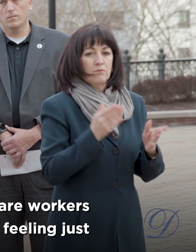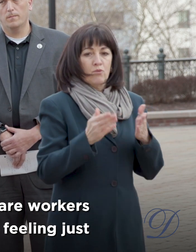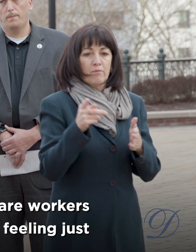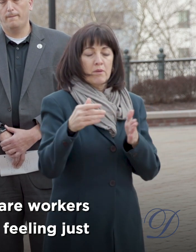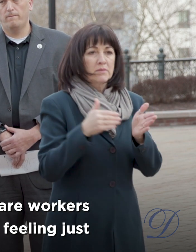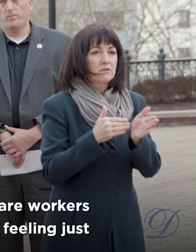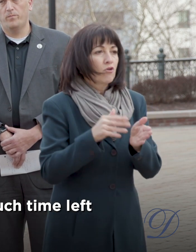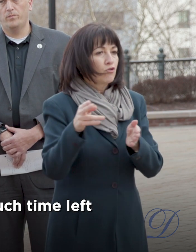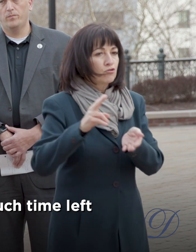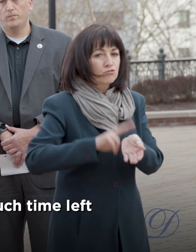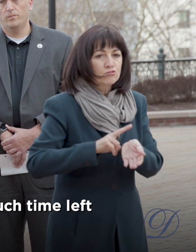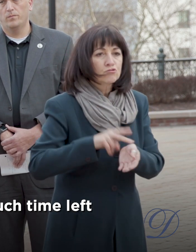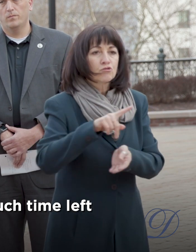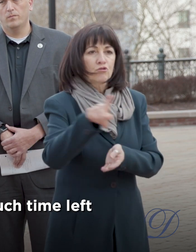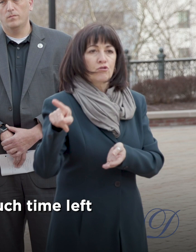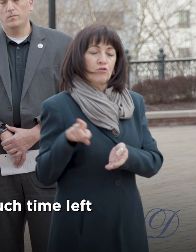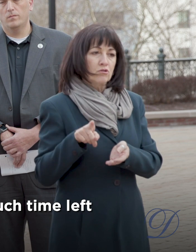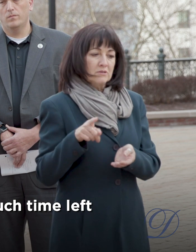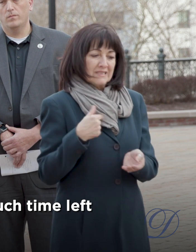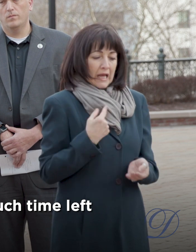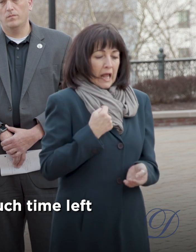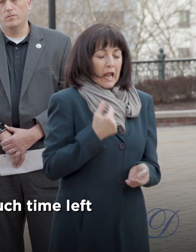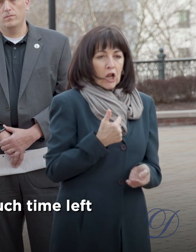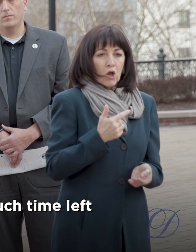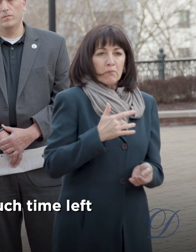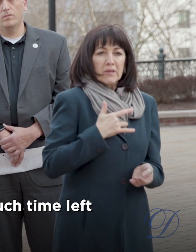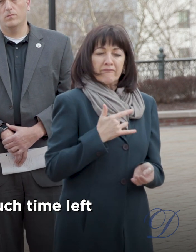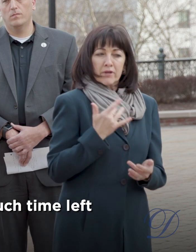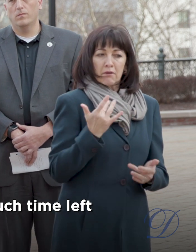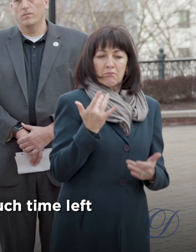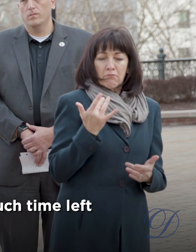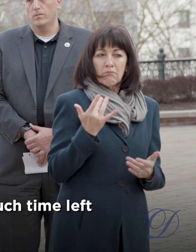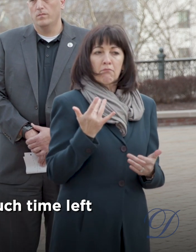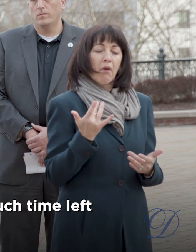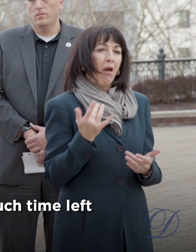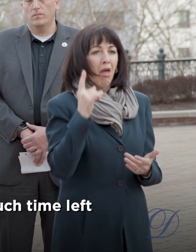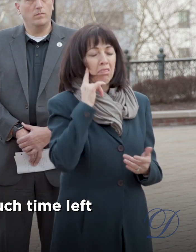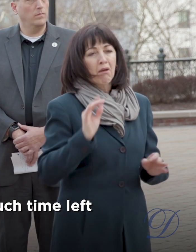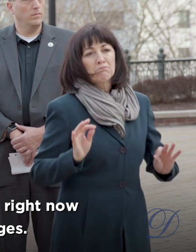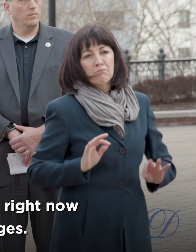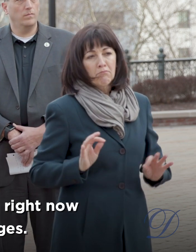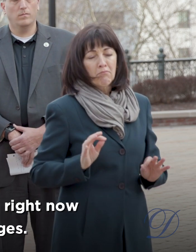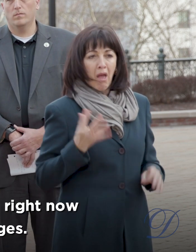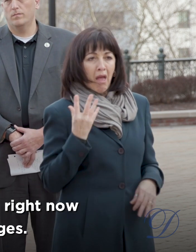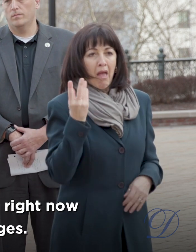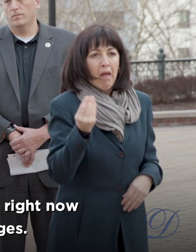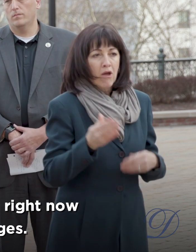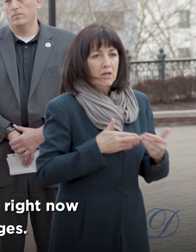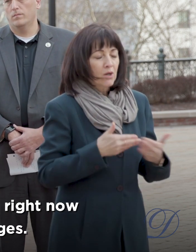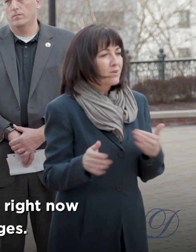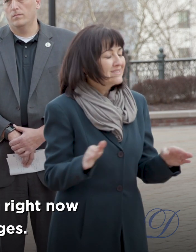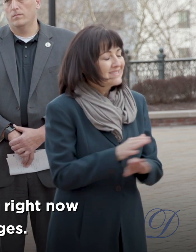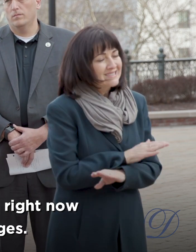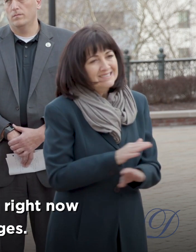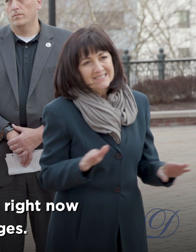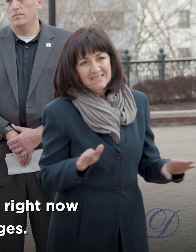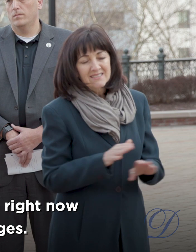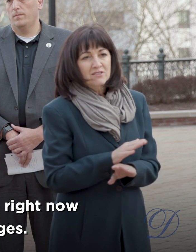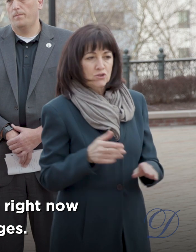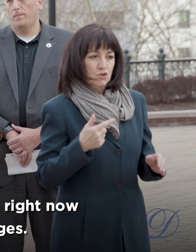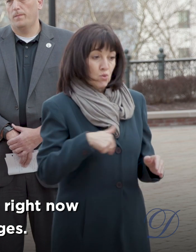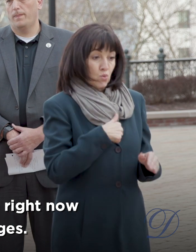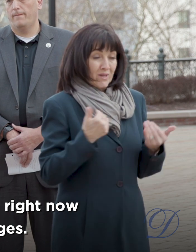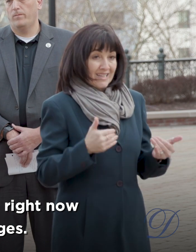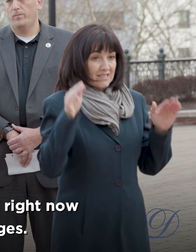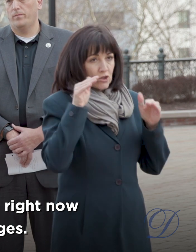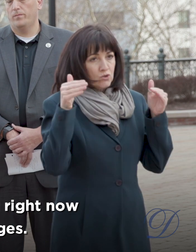responders when we're feeling just a little bit ill. We don't have much time left to flatten this curve, and so we are focusing right now